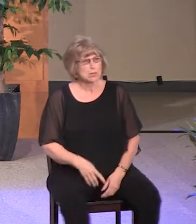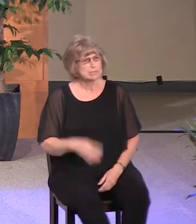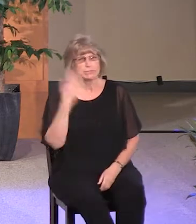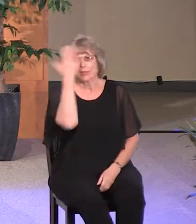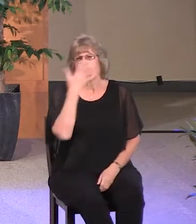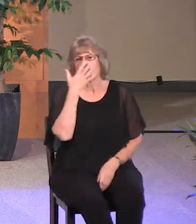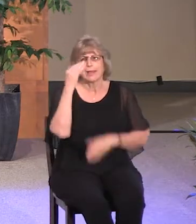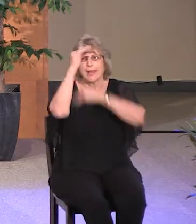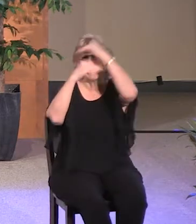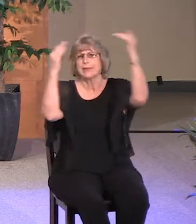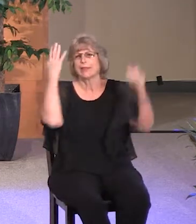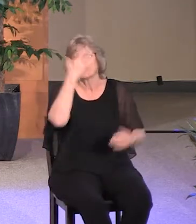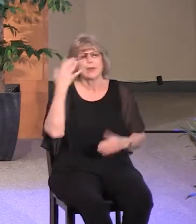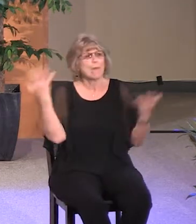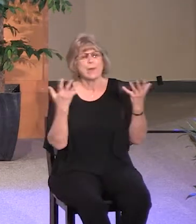like?